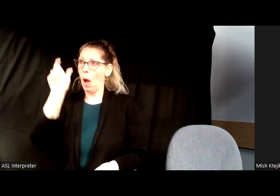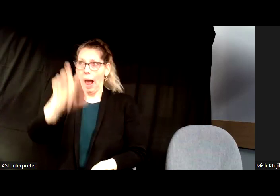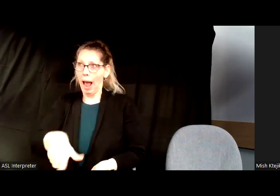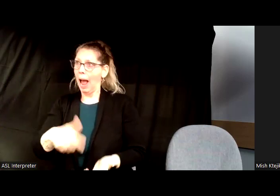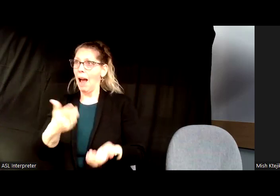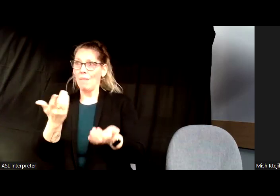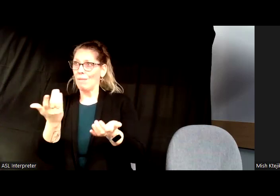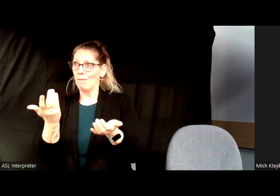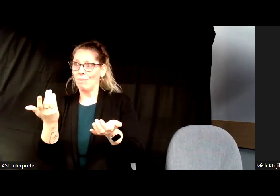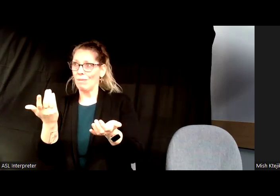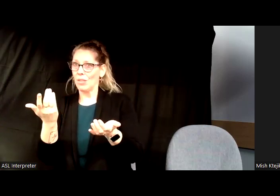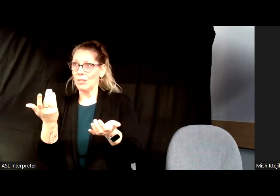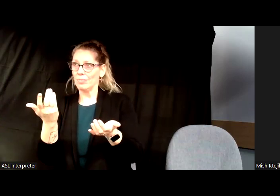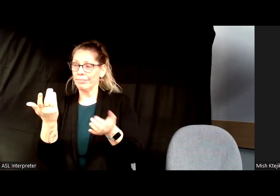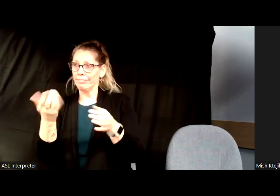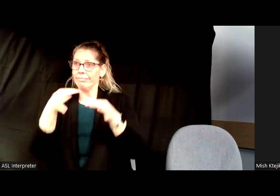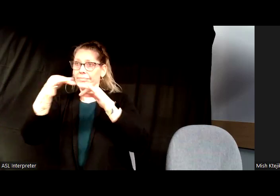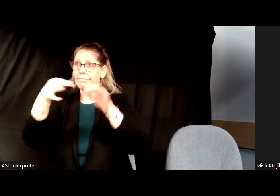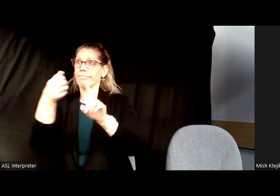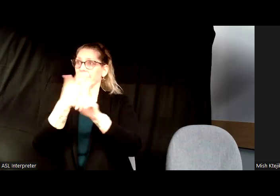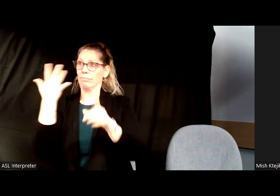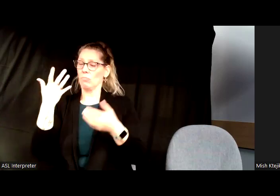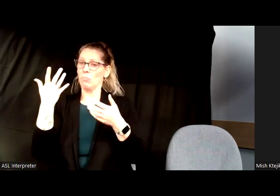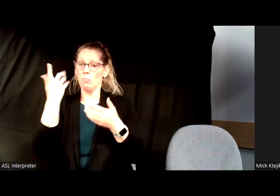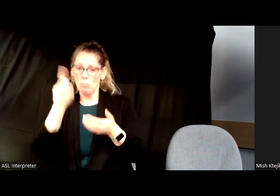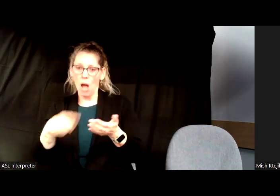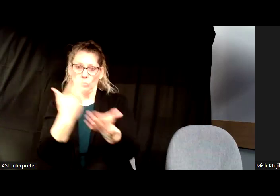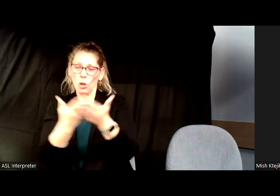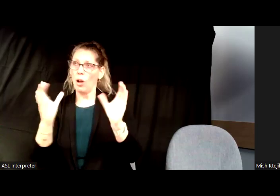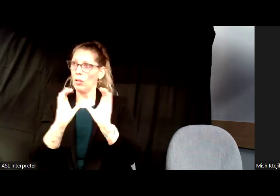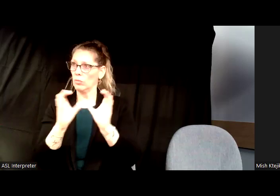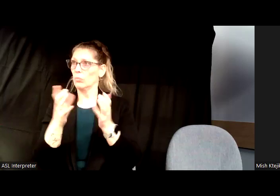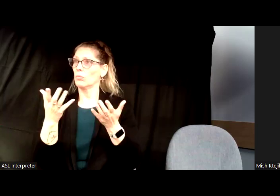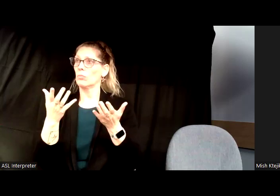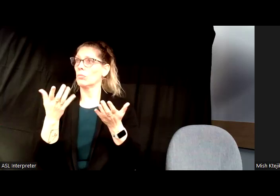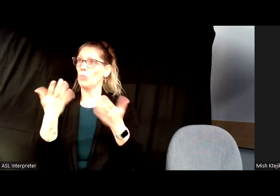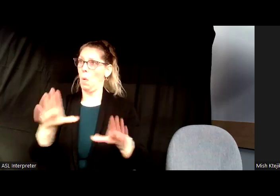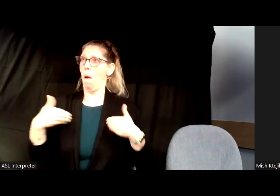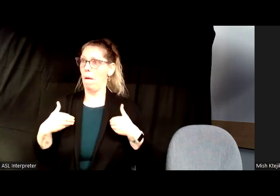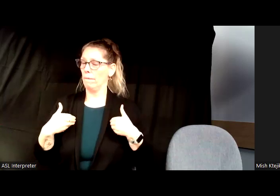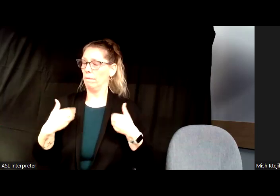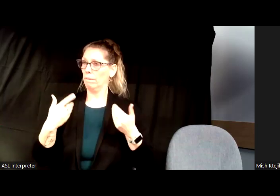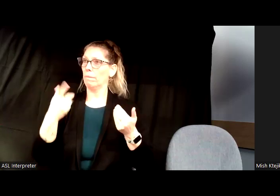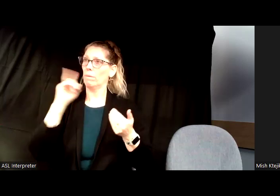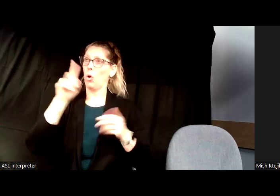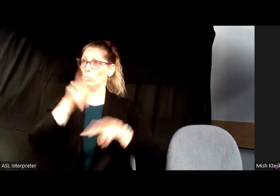So basically, we don't need that requirements. It's redundant. License, just remove